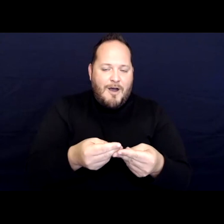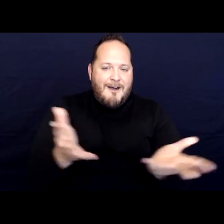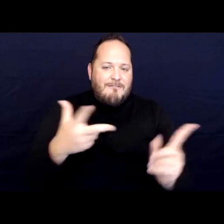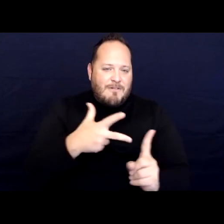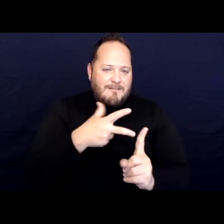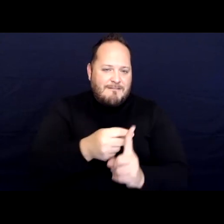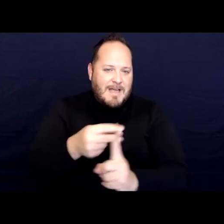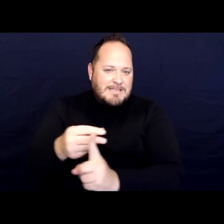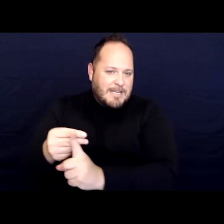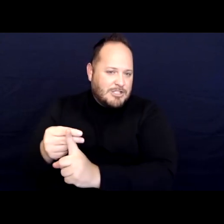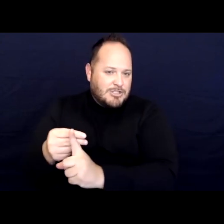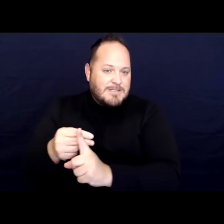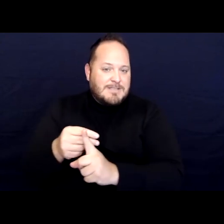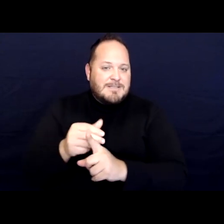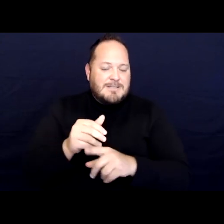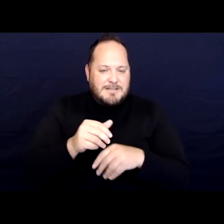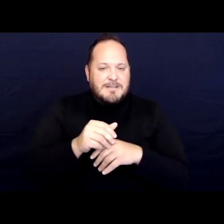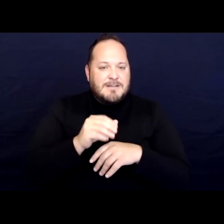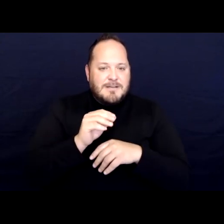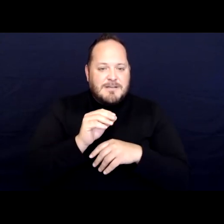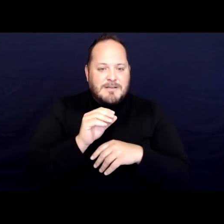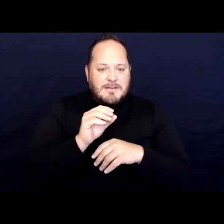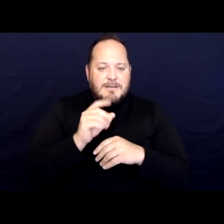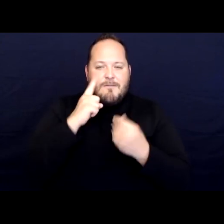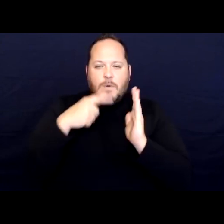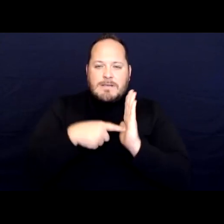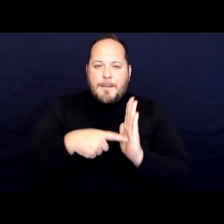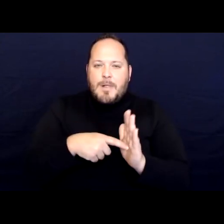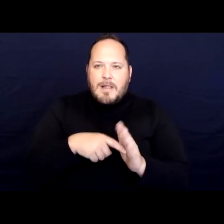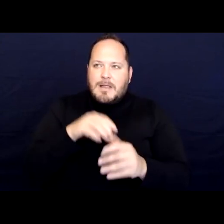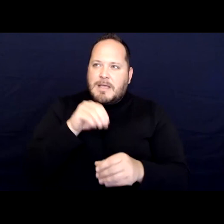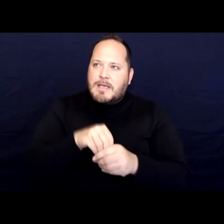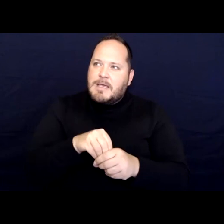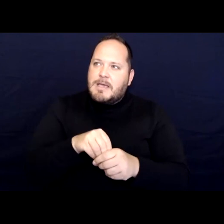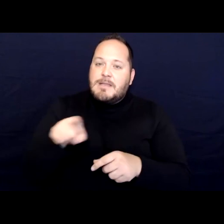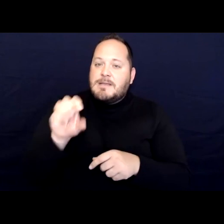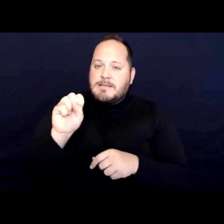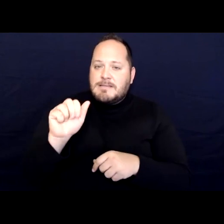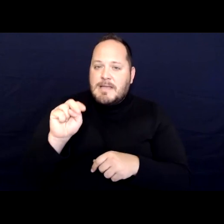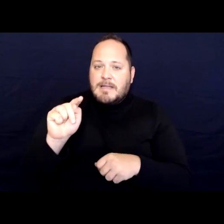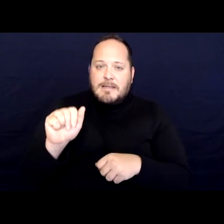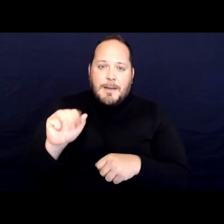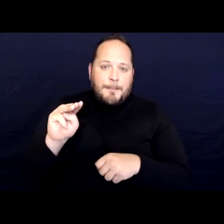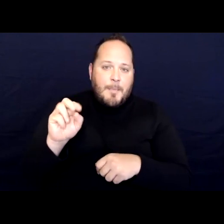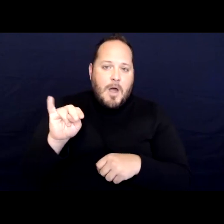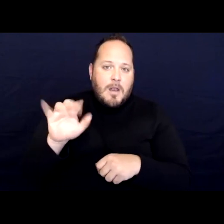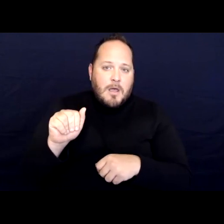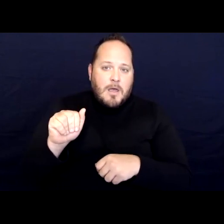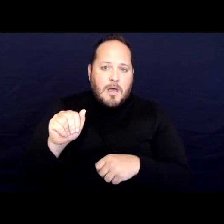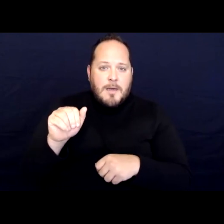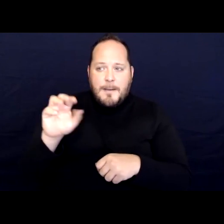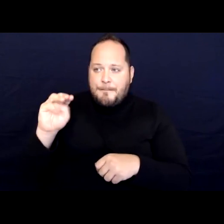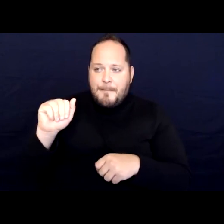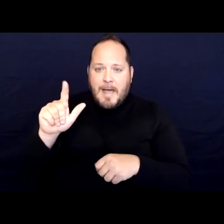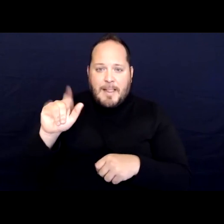vaccinations at some of their schools. So an example in Santa Monica Malibu Unified